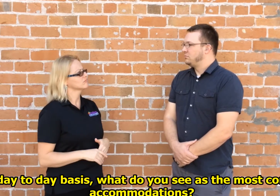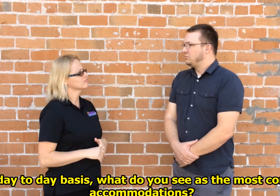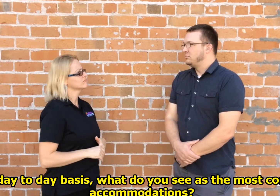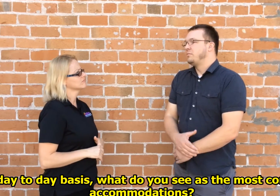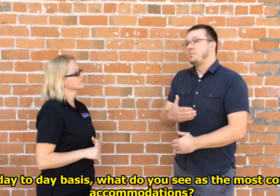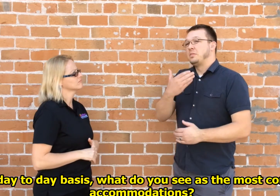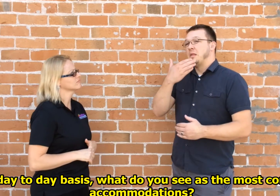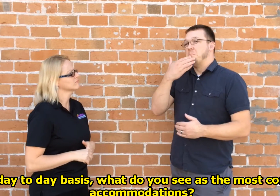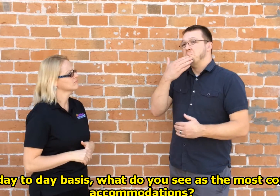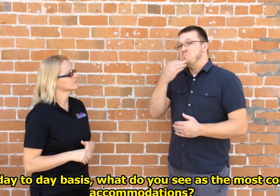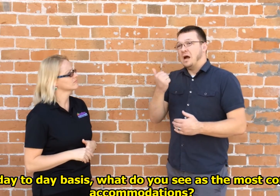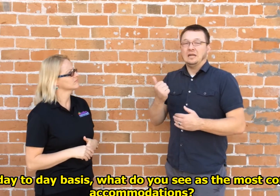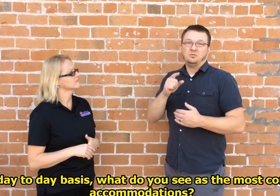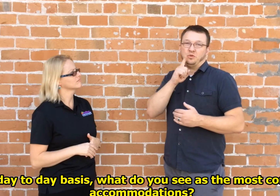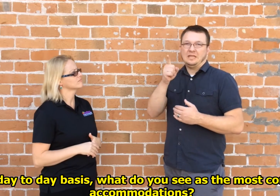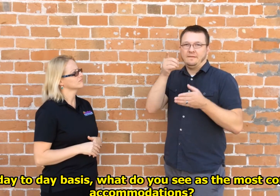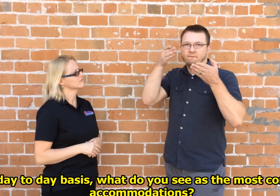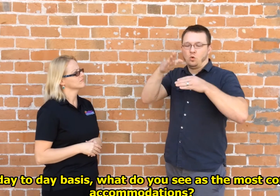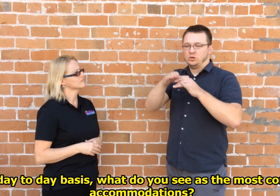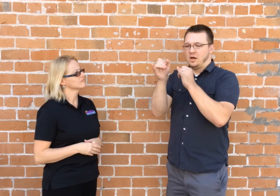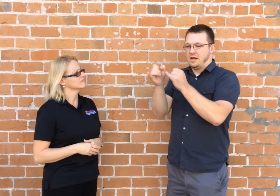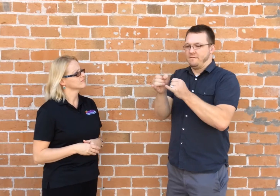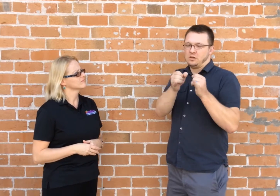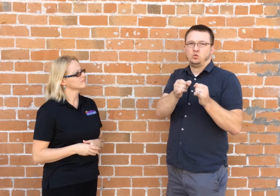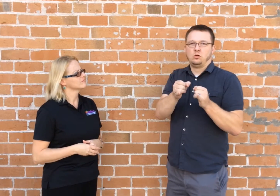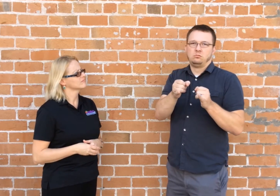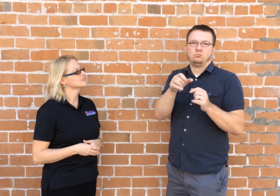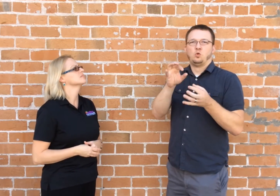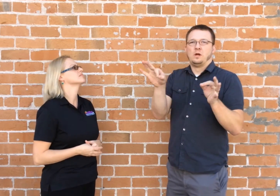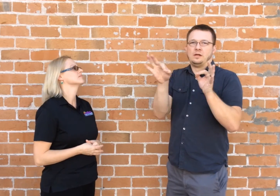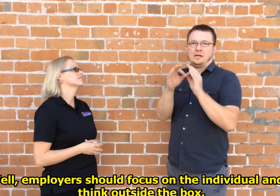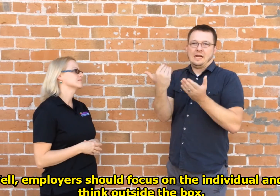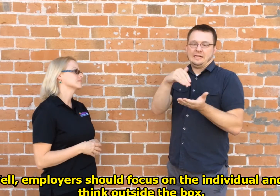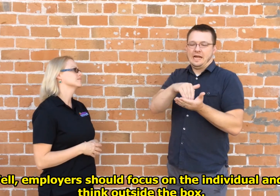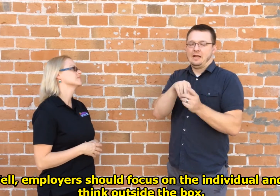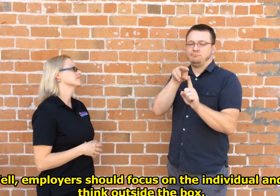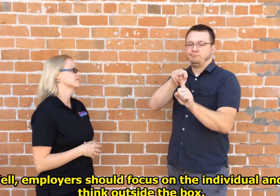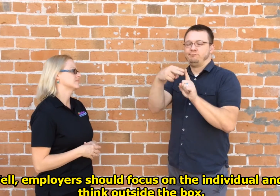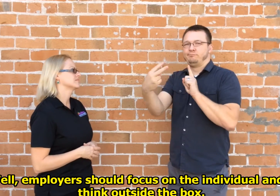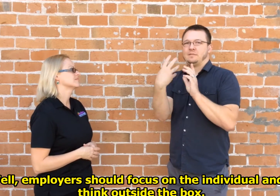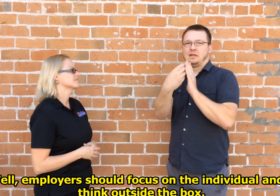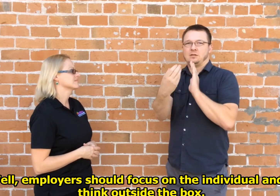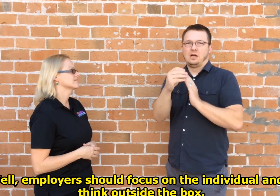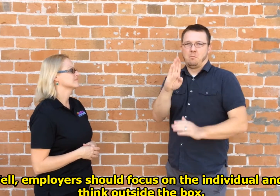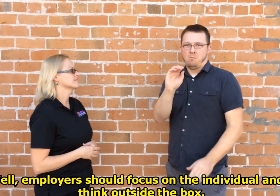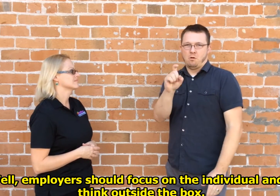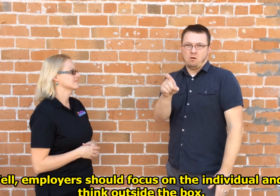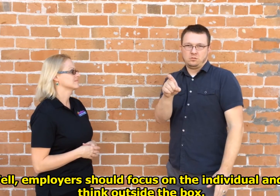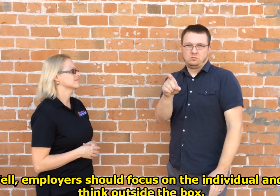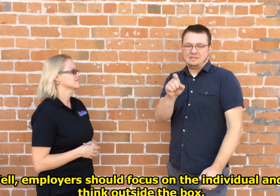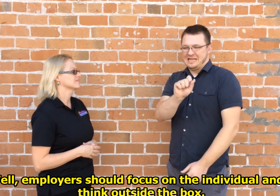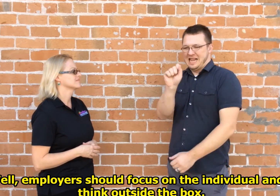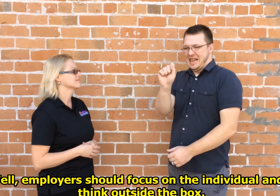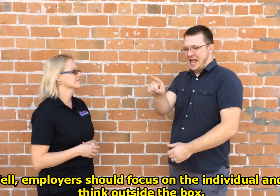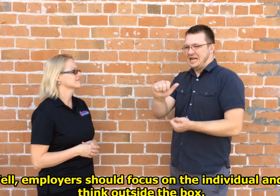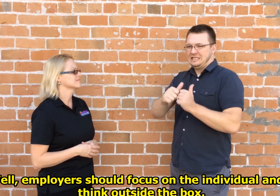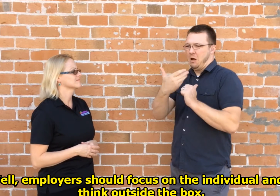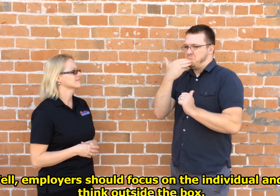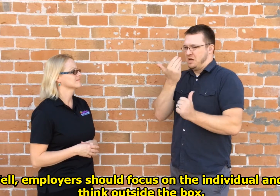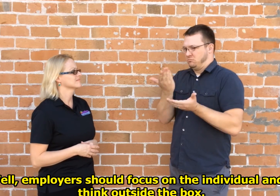do you see as the most common accommodations? Well, employers should focus on the individual and again, think